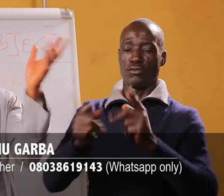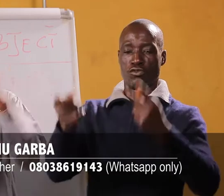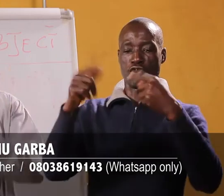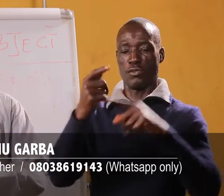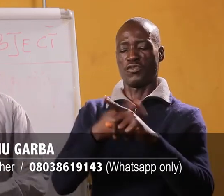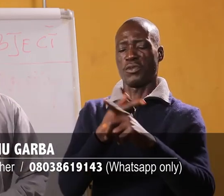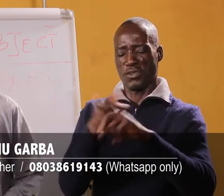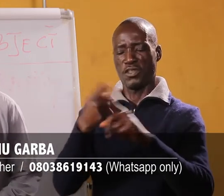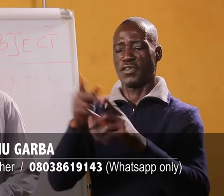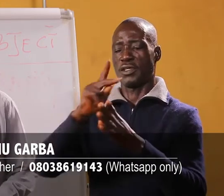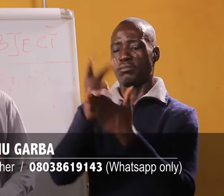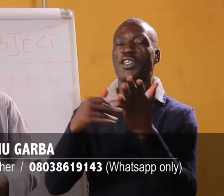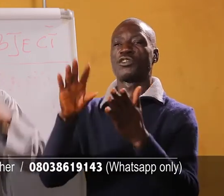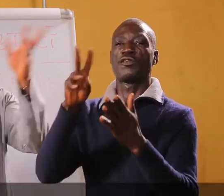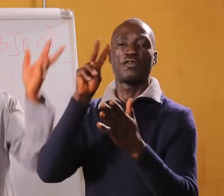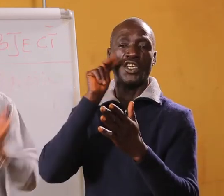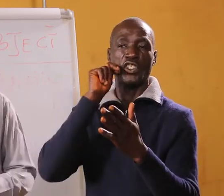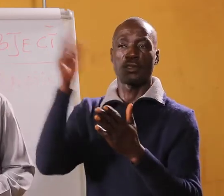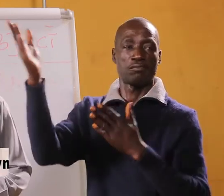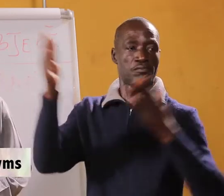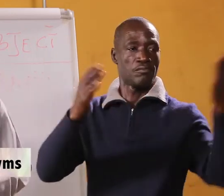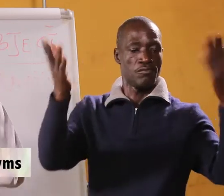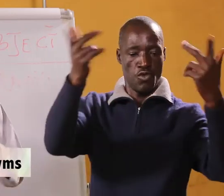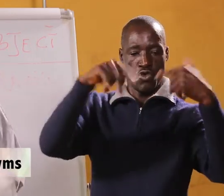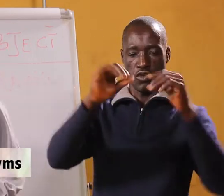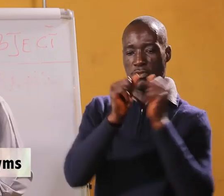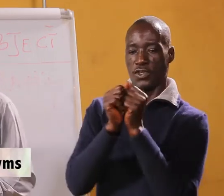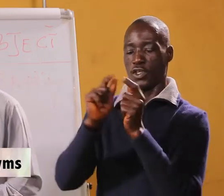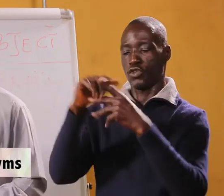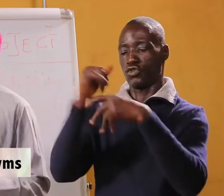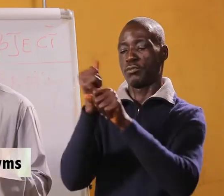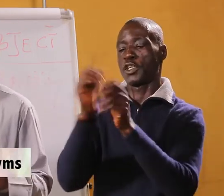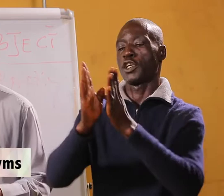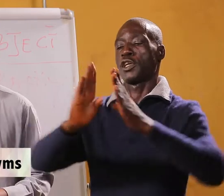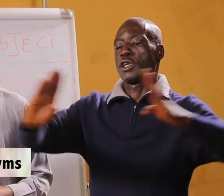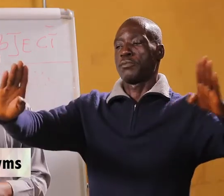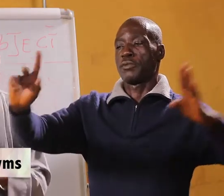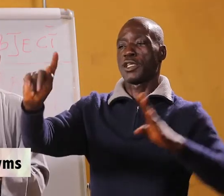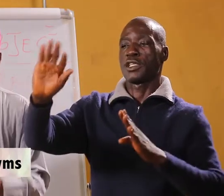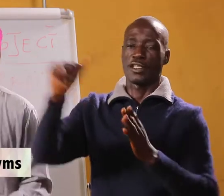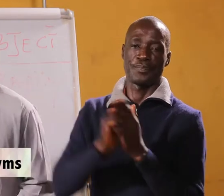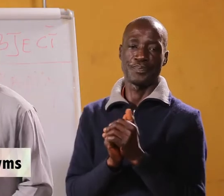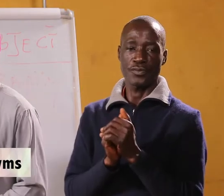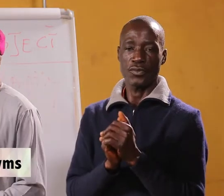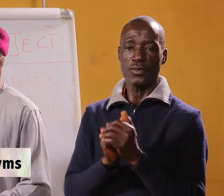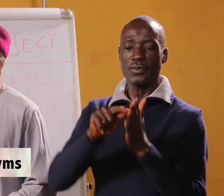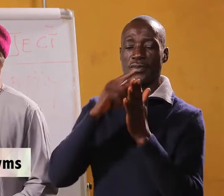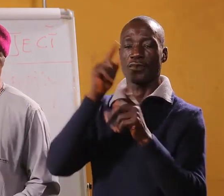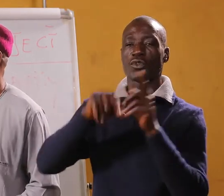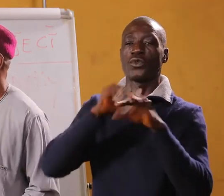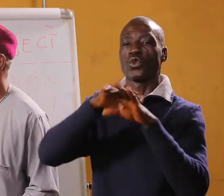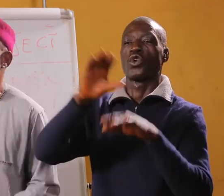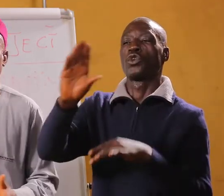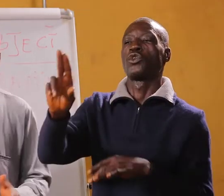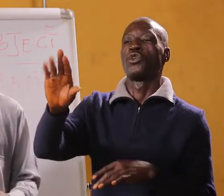from different parts of the country coming to Abuja to look for their daily bread. And look at,